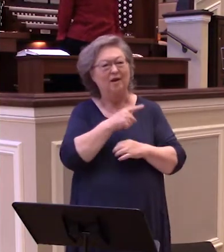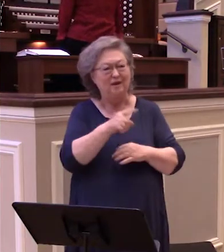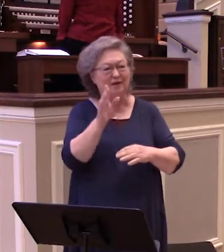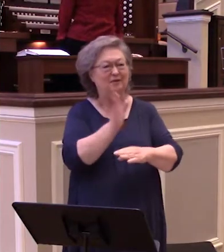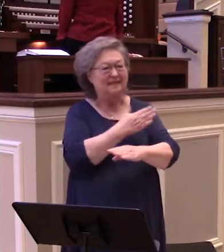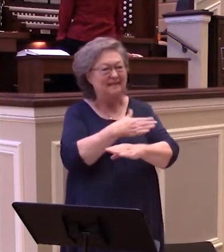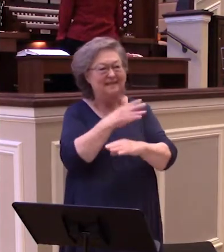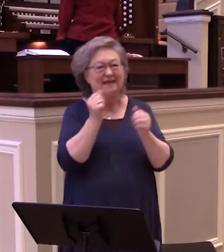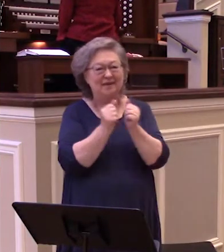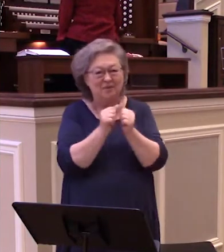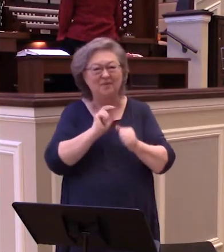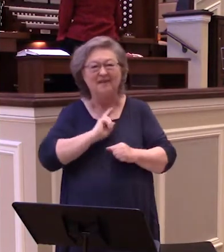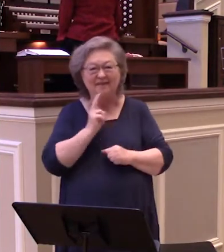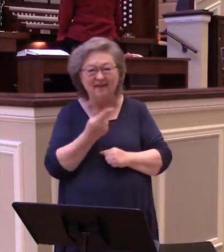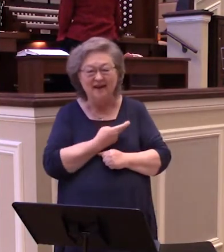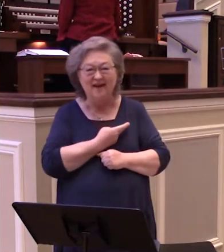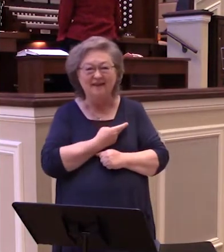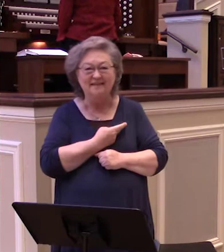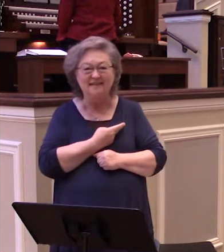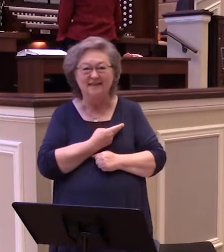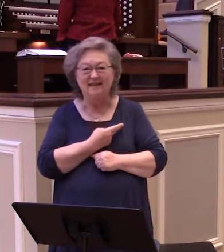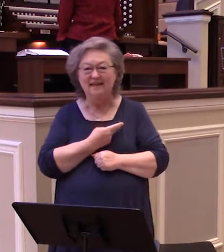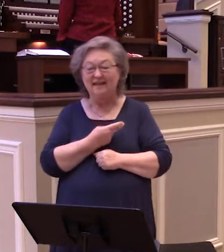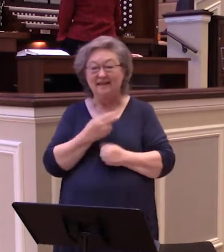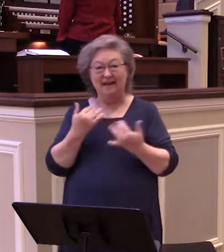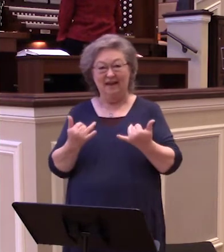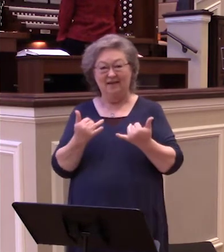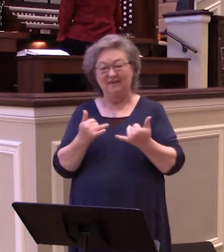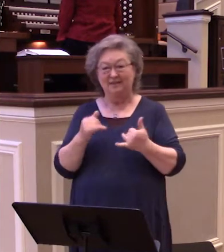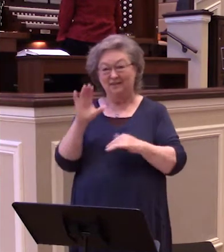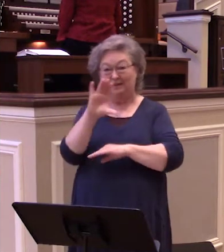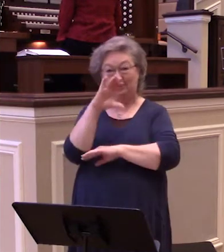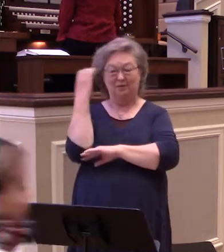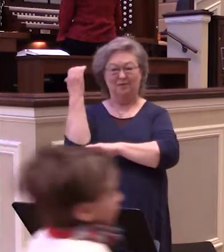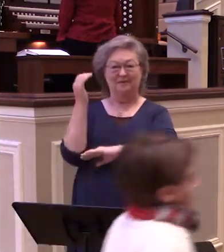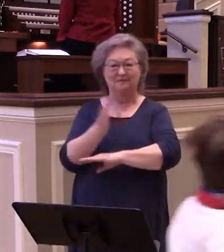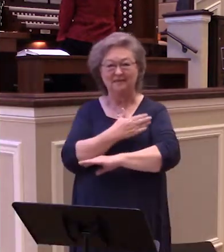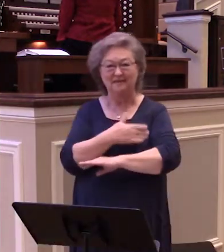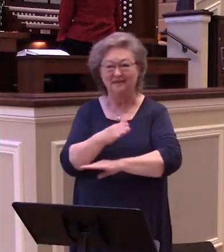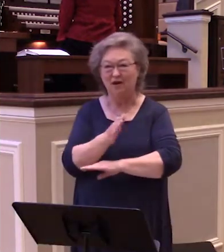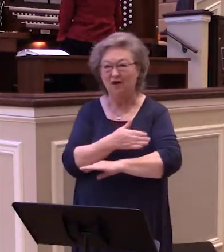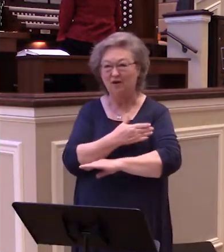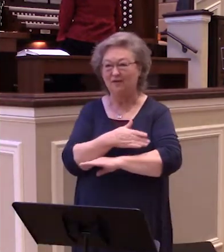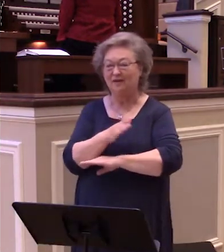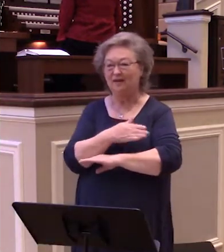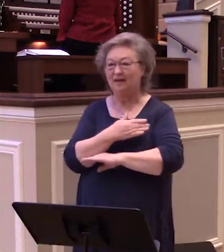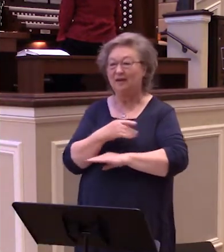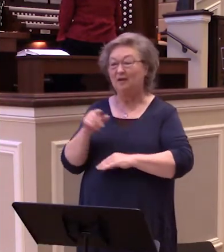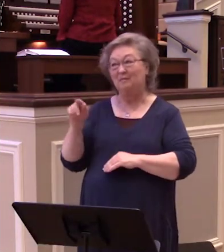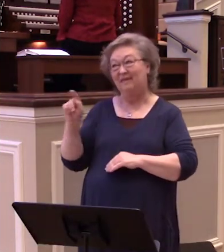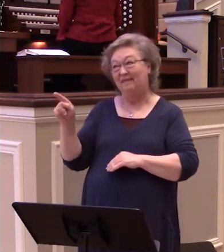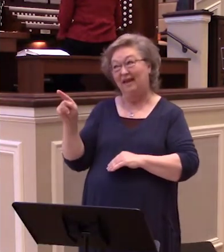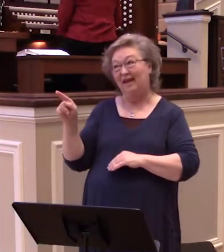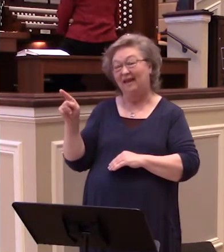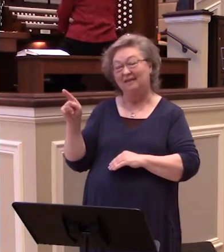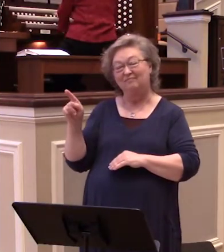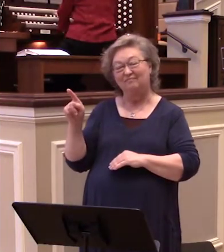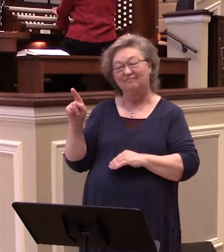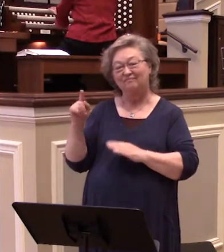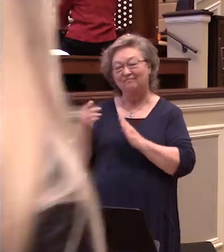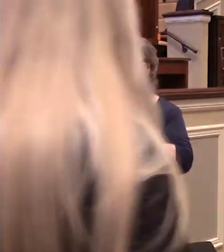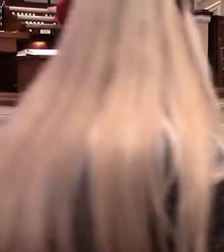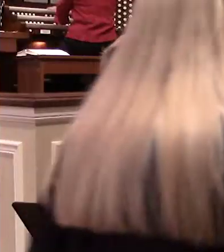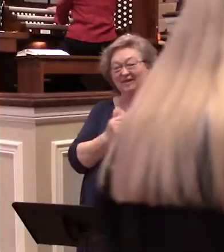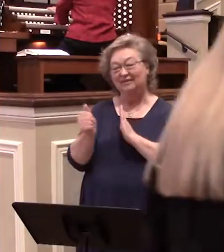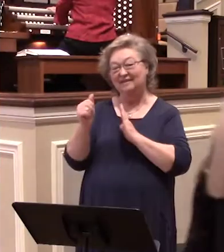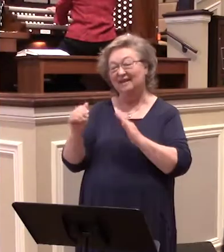It's four familiar Christmas carols, but I'm going to tell you, they have set the bar really high this morning. And we're going to